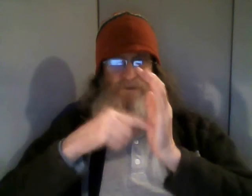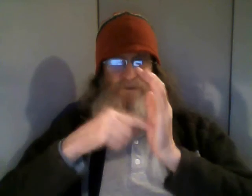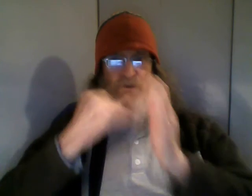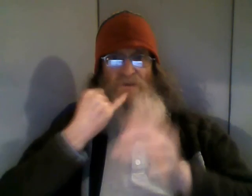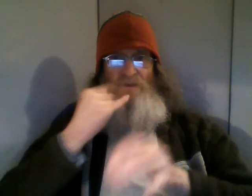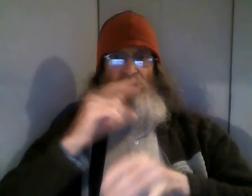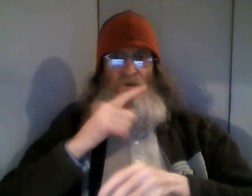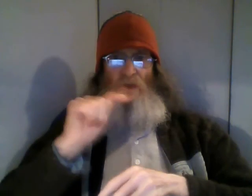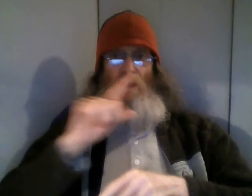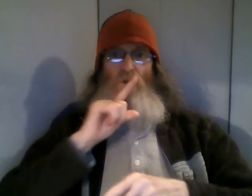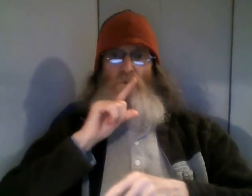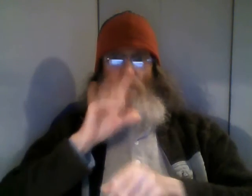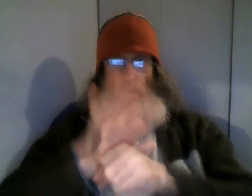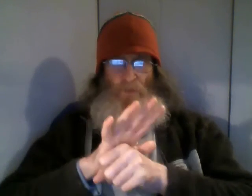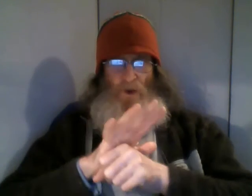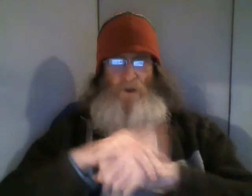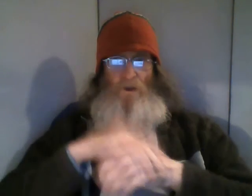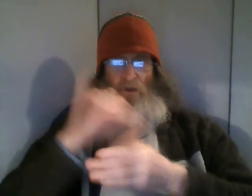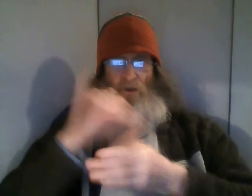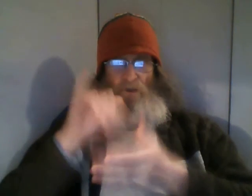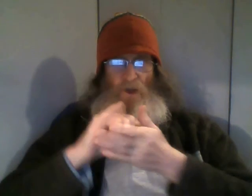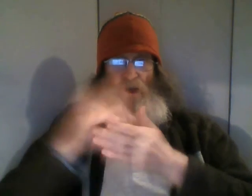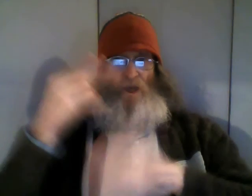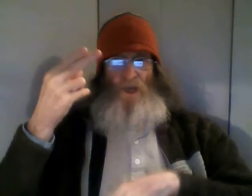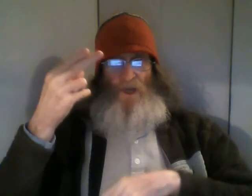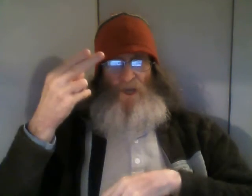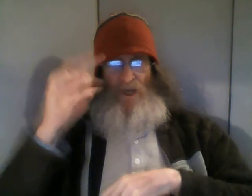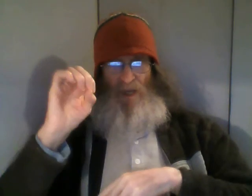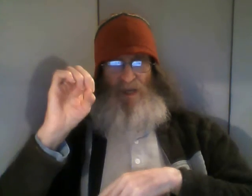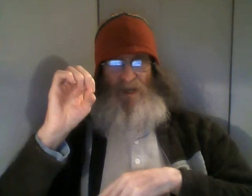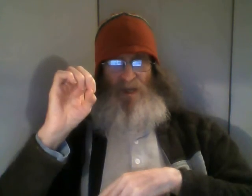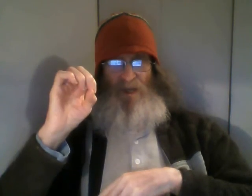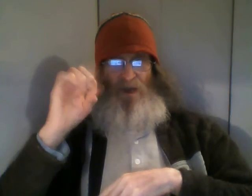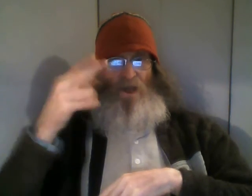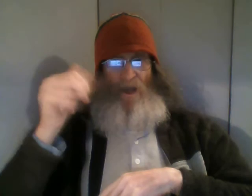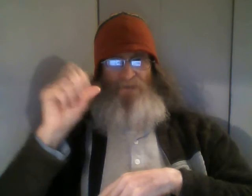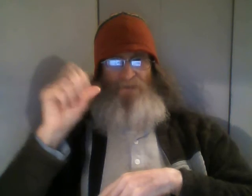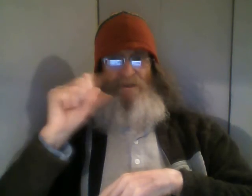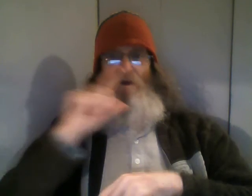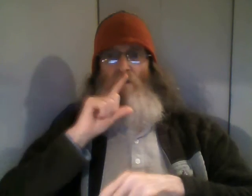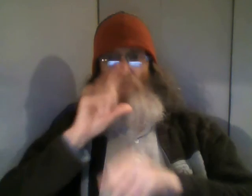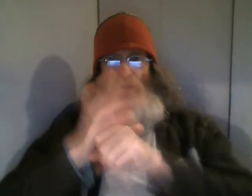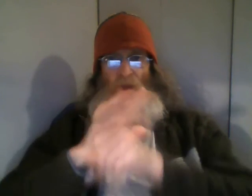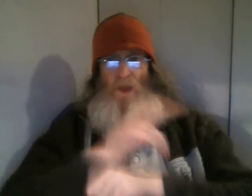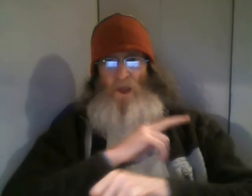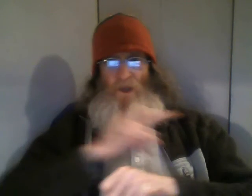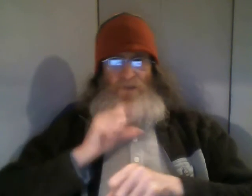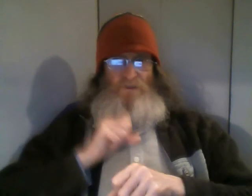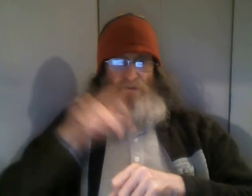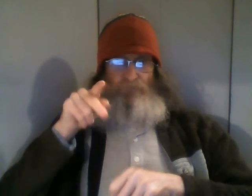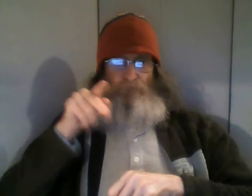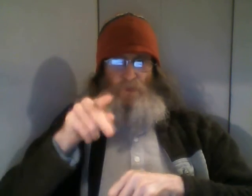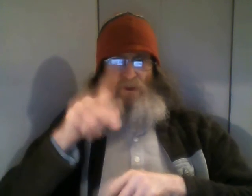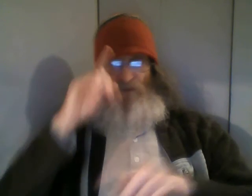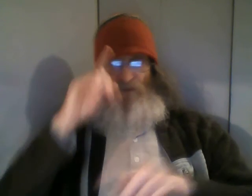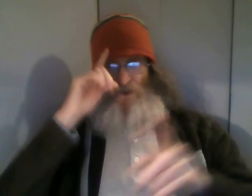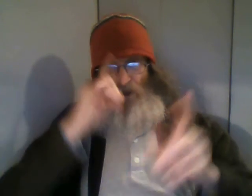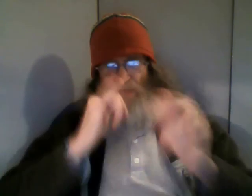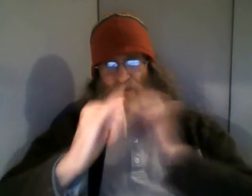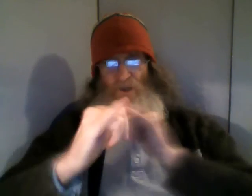codes. She was born to provide the ultimate gift. I was made in a dish to be spare parts for King. But a change of heart. I want to see my